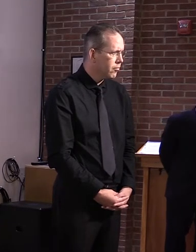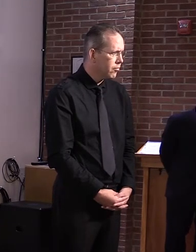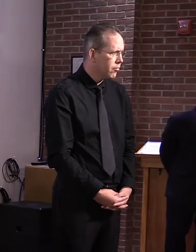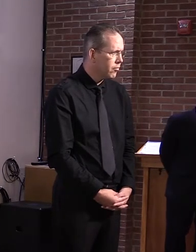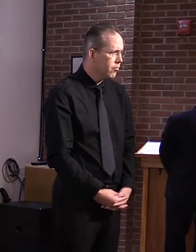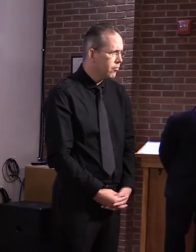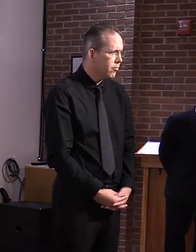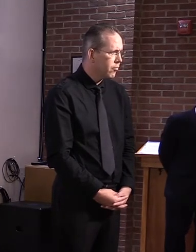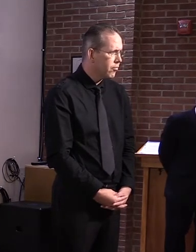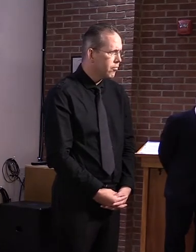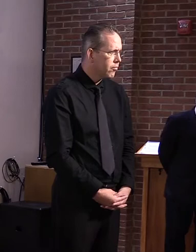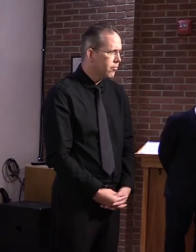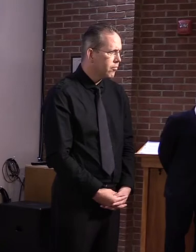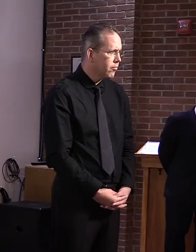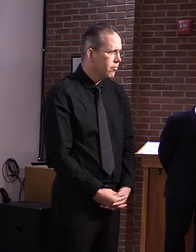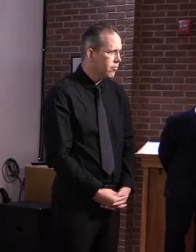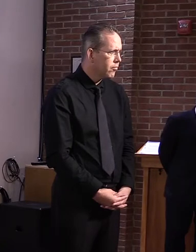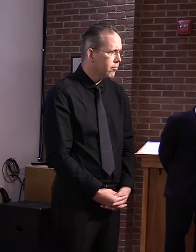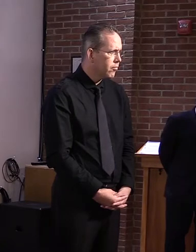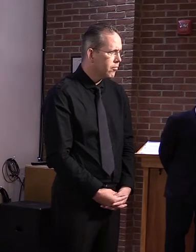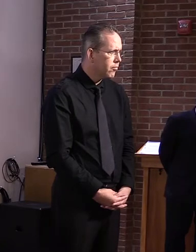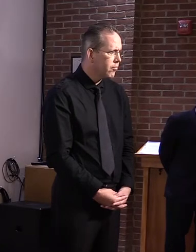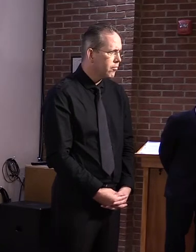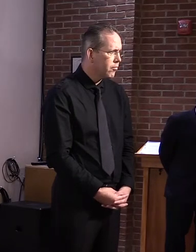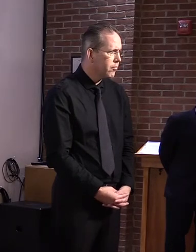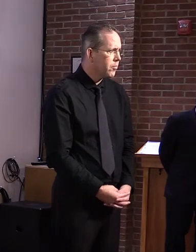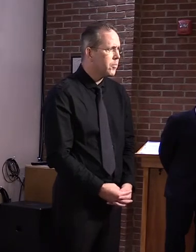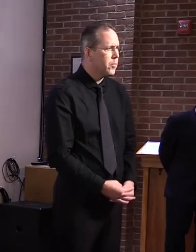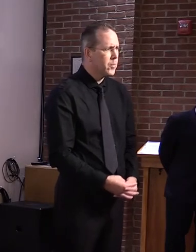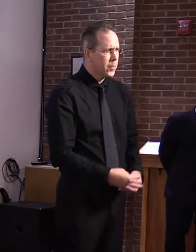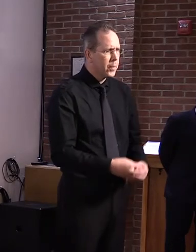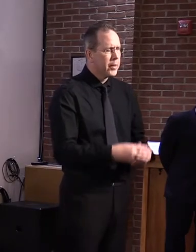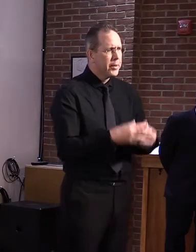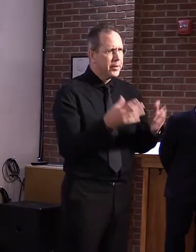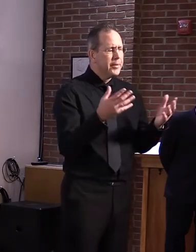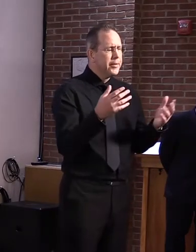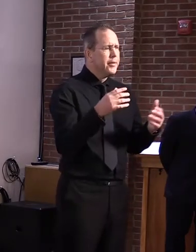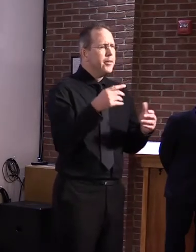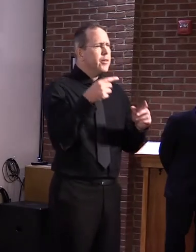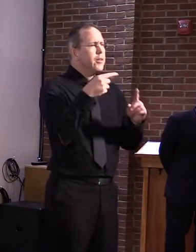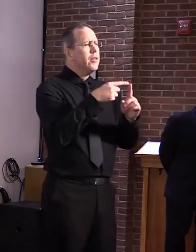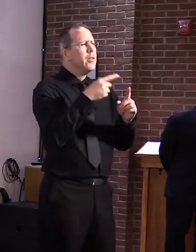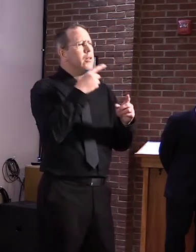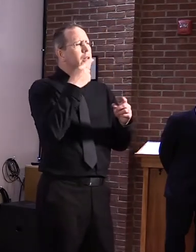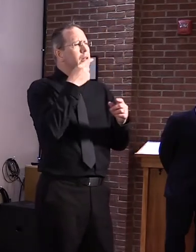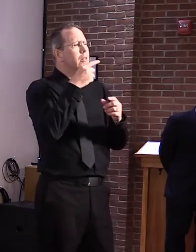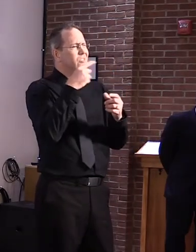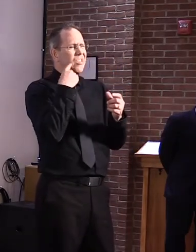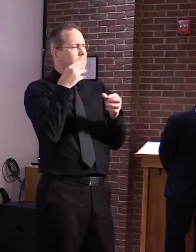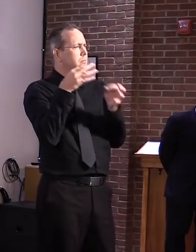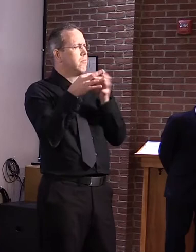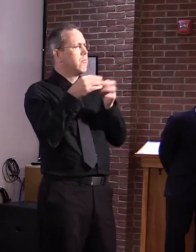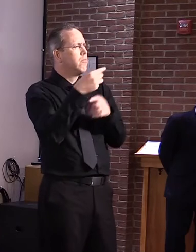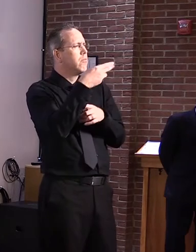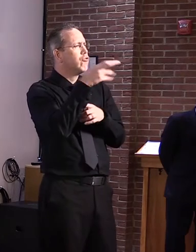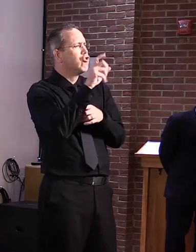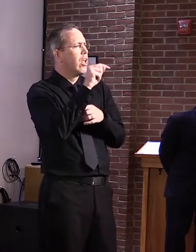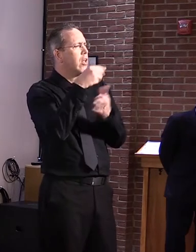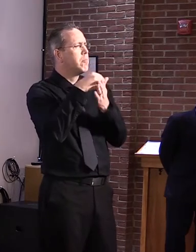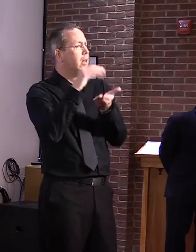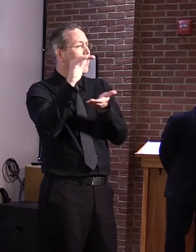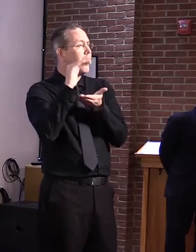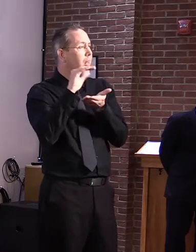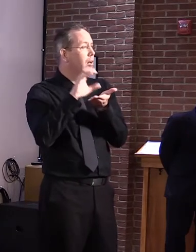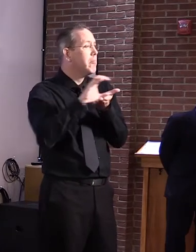Well, thanks, Tim, for the question. I think that it's too early to come up with that answer. I think we want to let this unfold